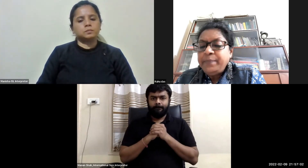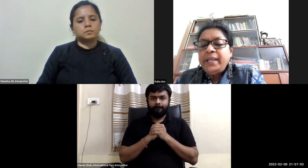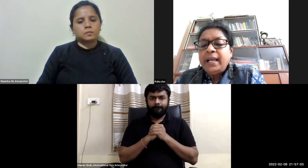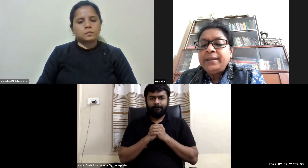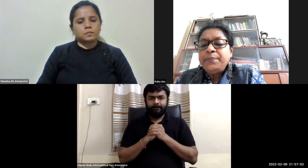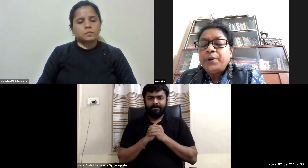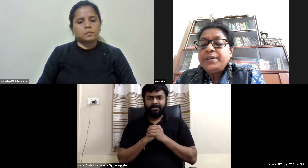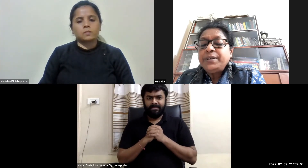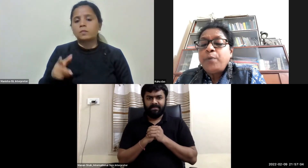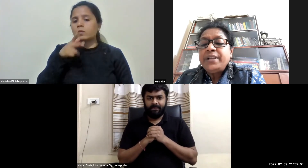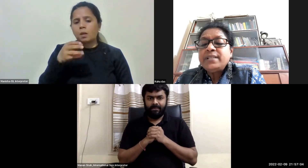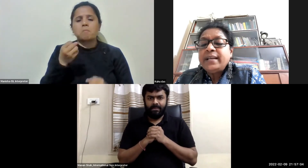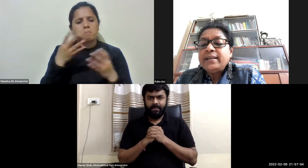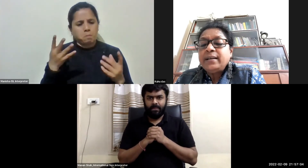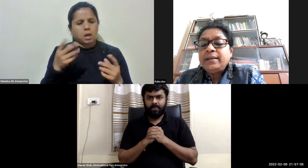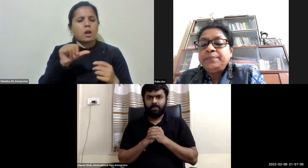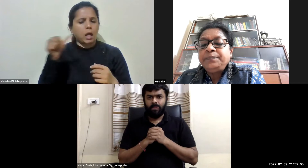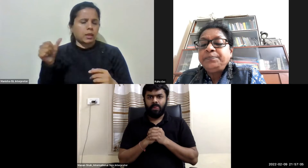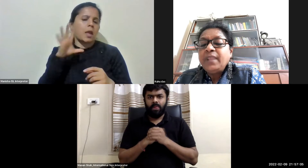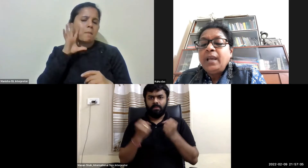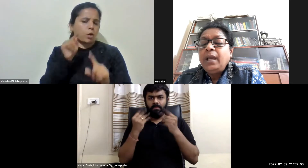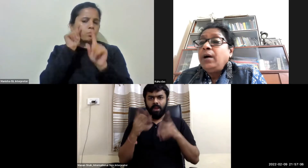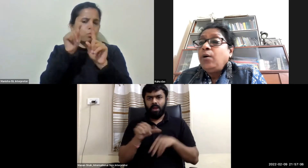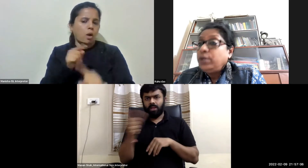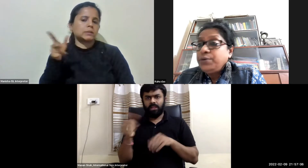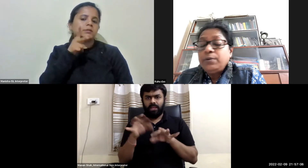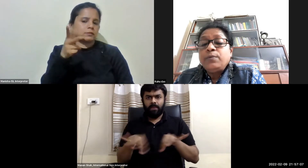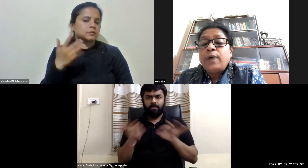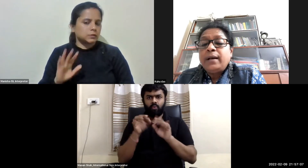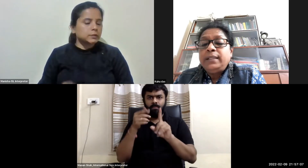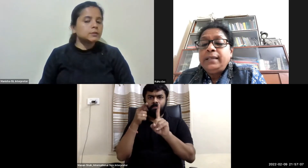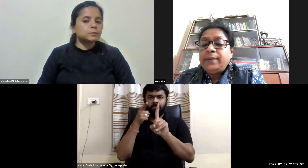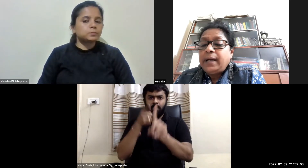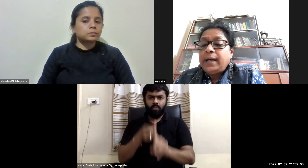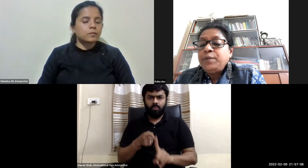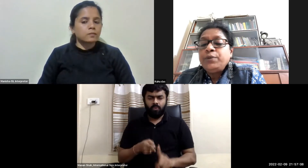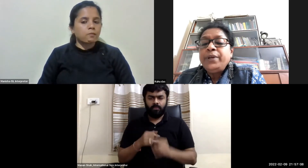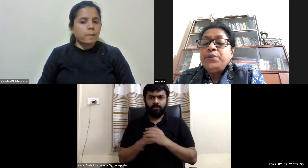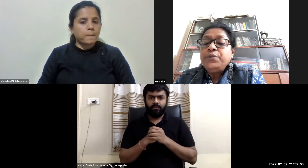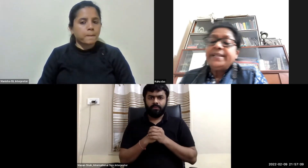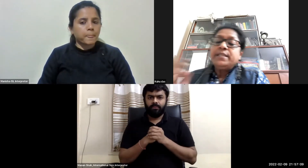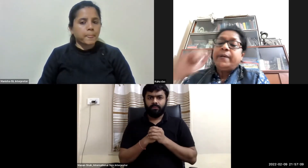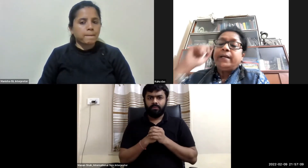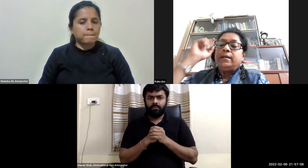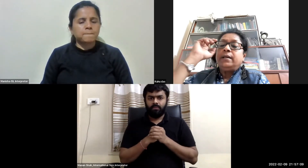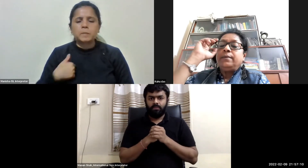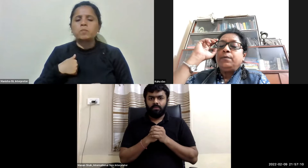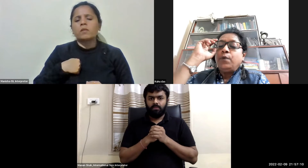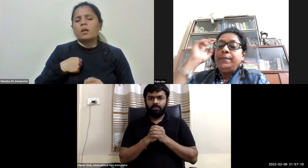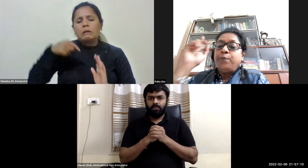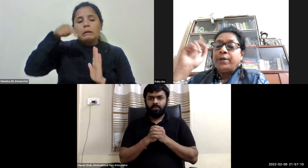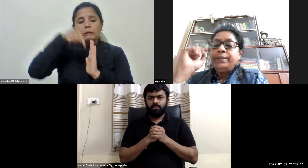He said many other important points that also I'm not going into details, but